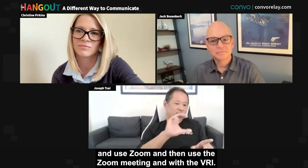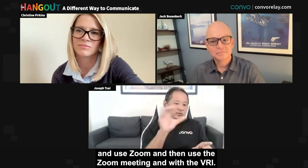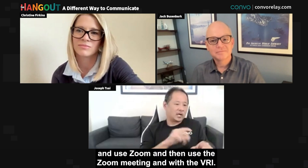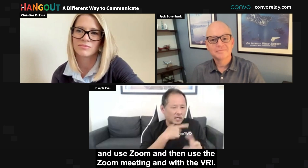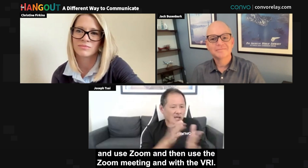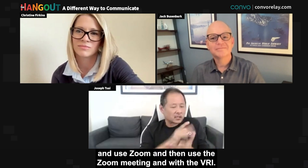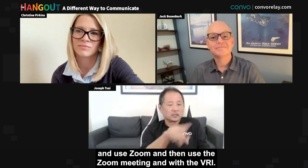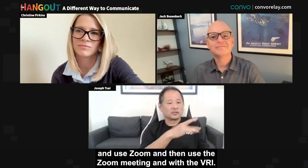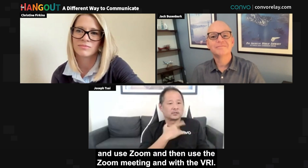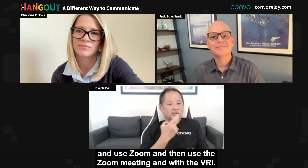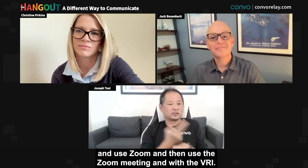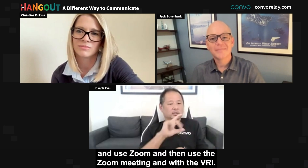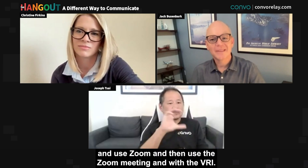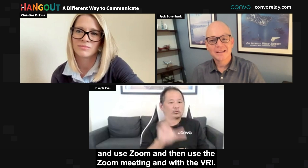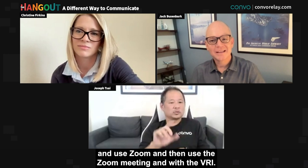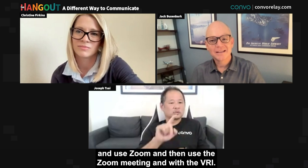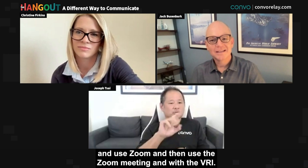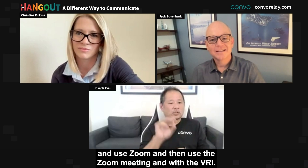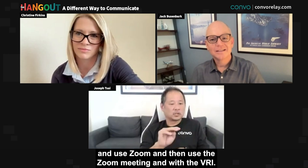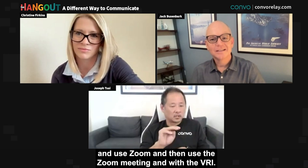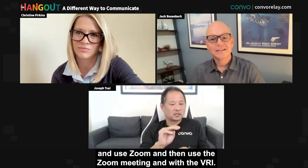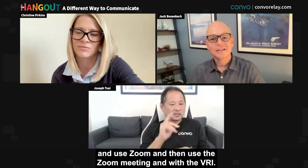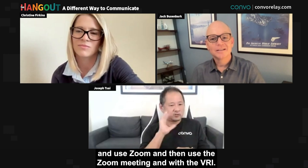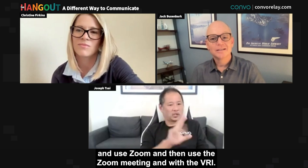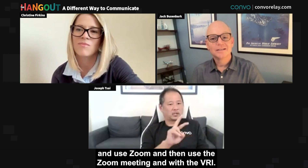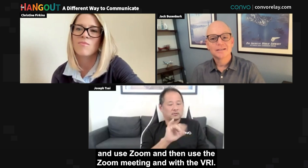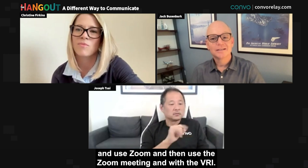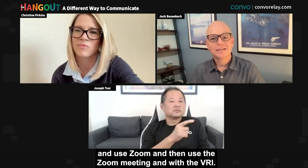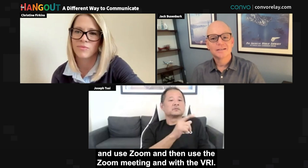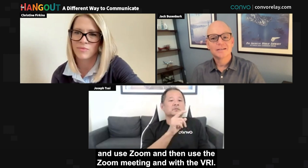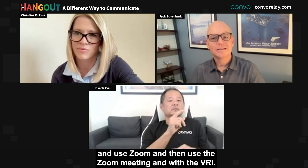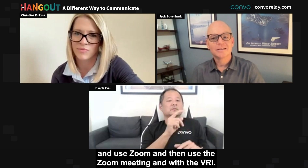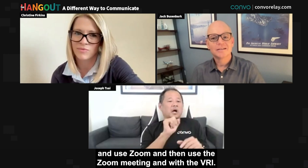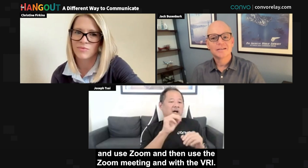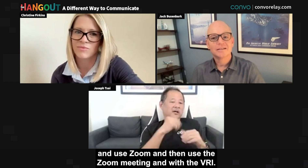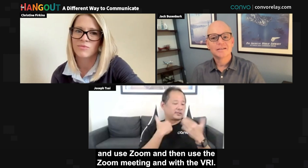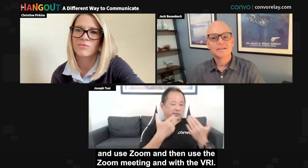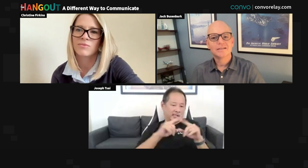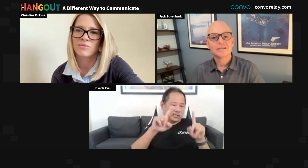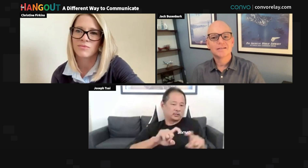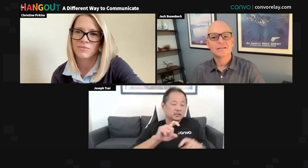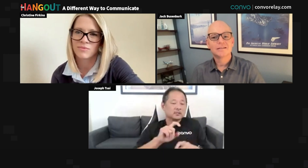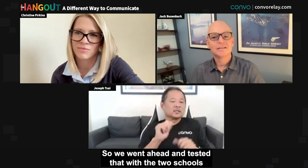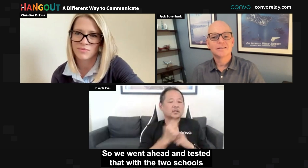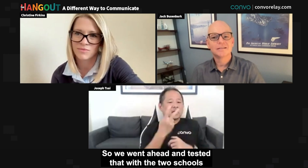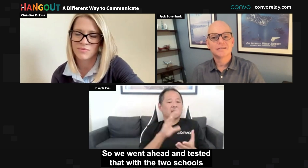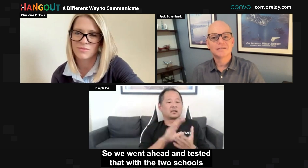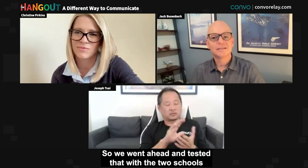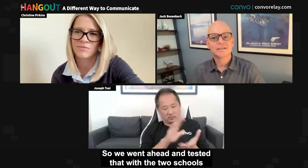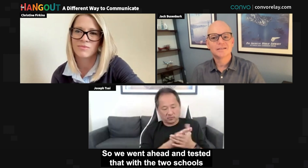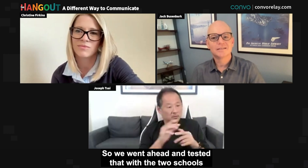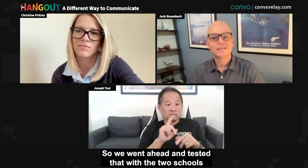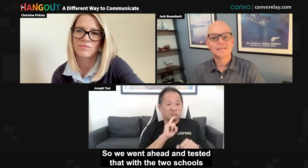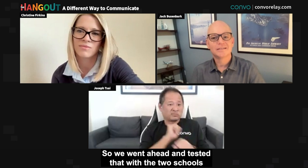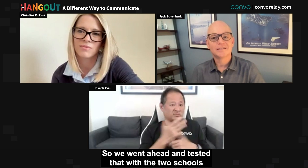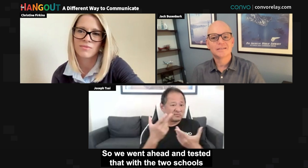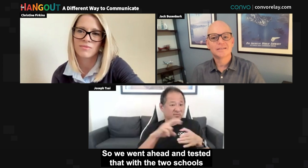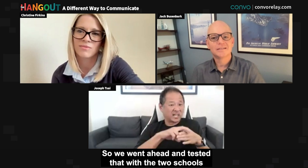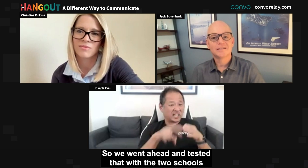and use Zoom, and then use the Zoom meeting with the VRI. So we went ahead and tested that with the two schools,